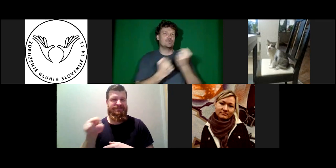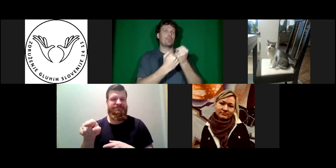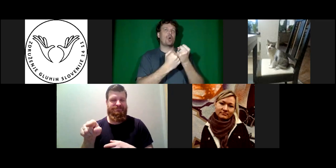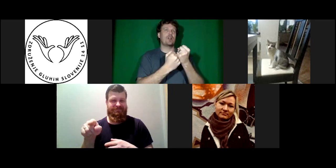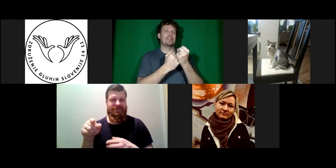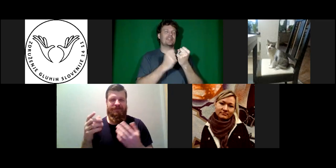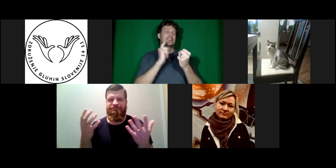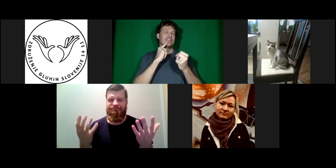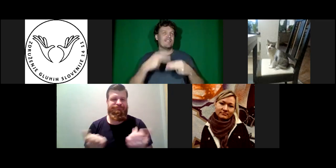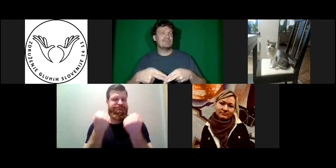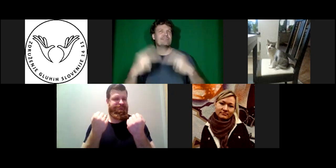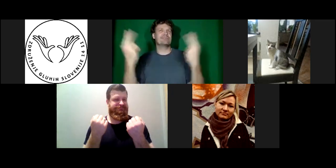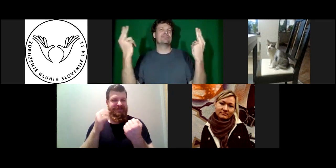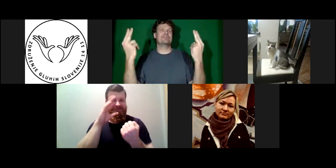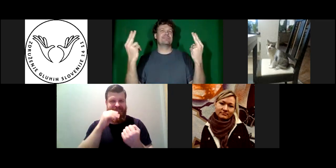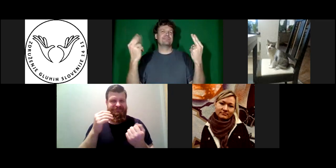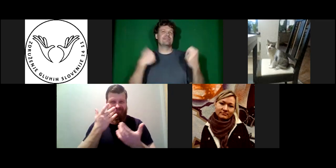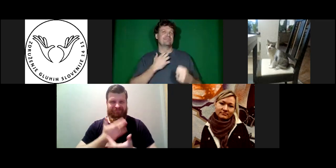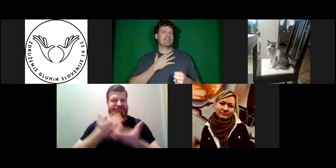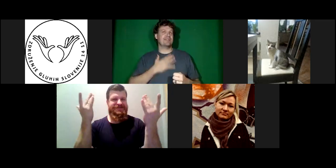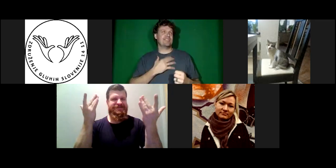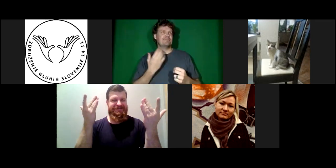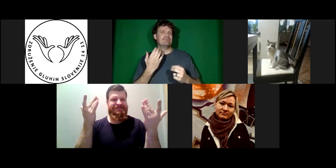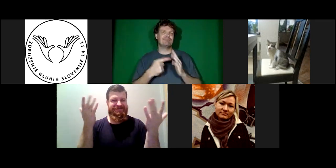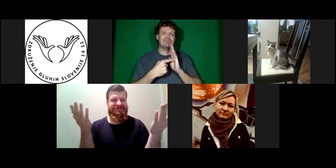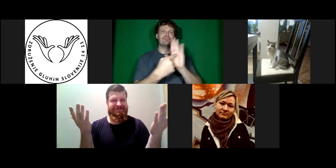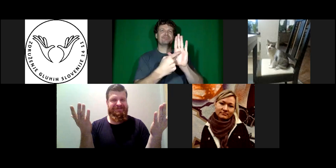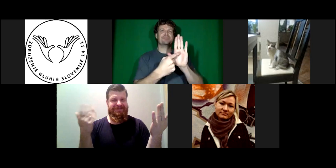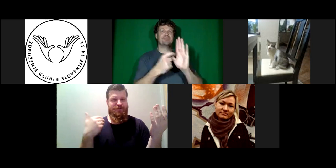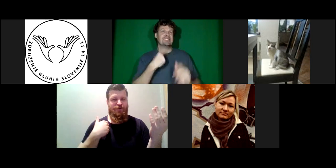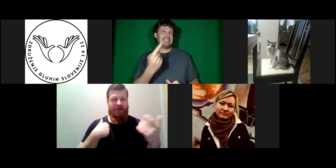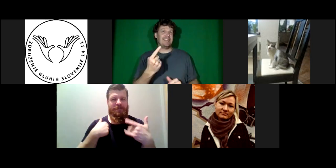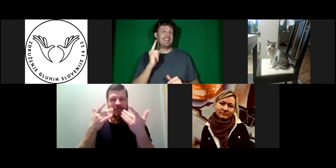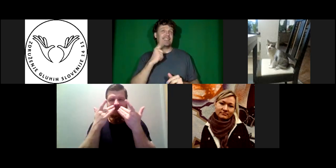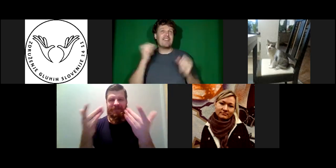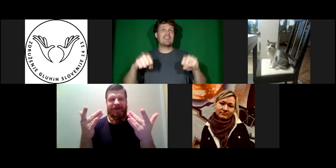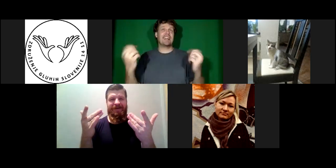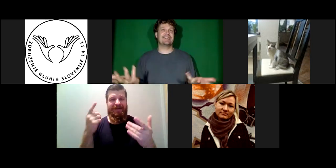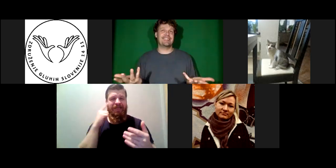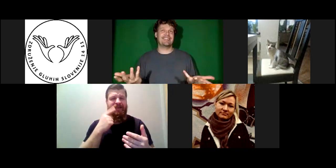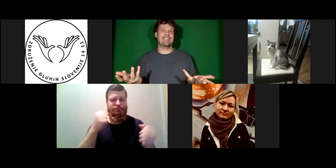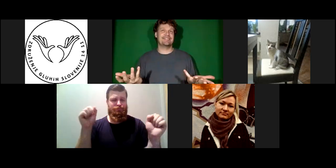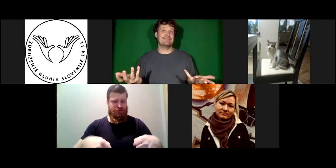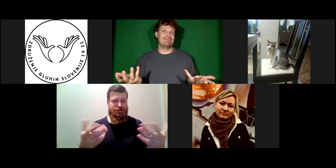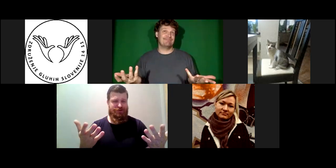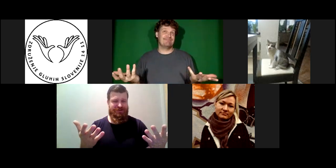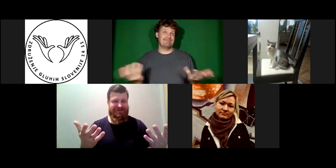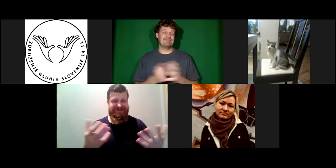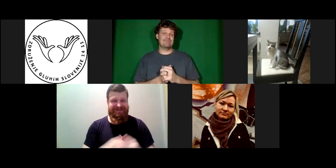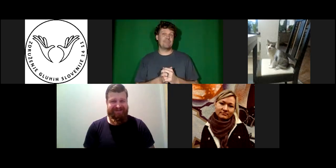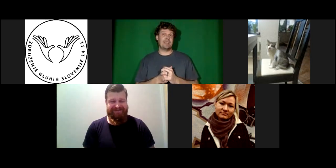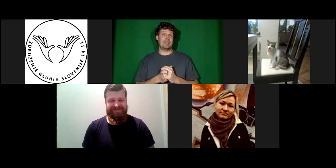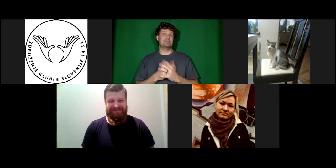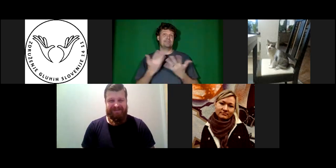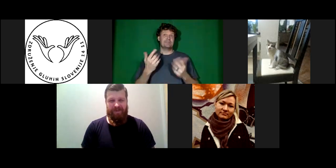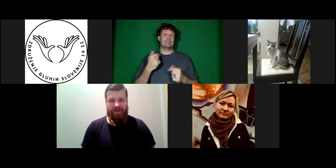interpreters, working together with hearing interpreters. So I was really happy to be able to support the use of deaf interpreters.